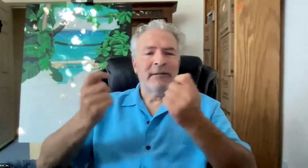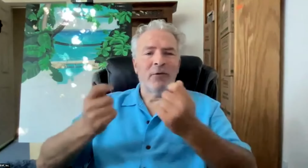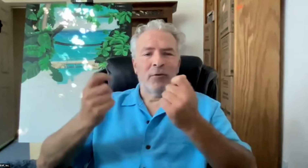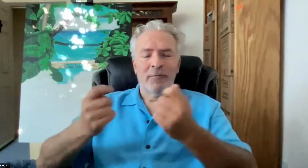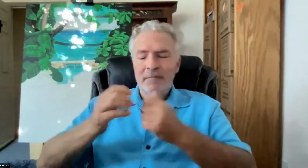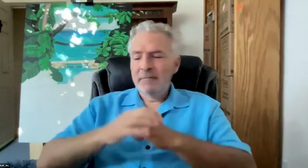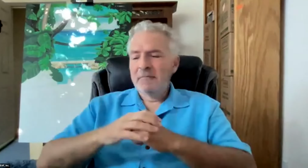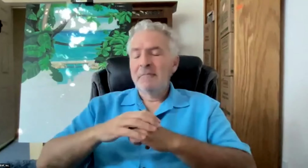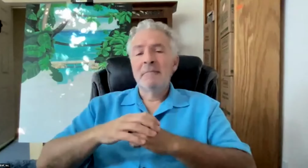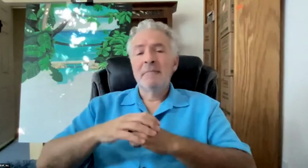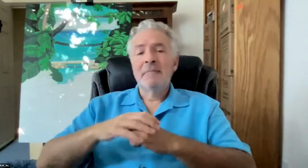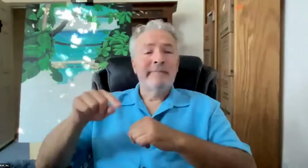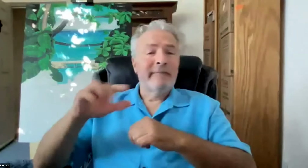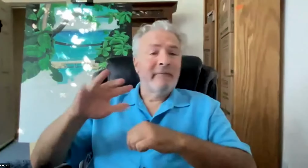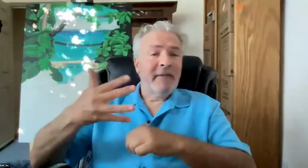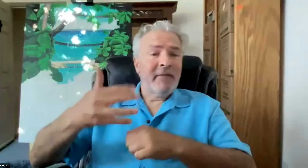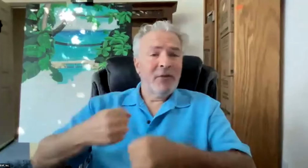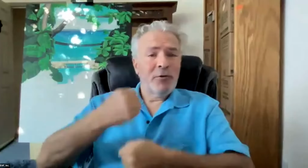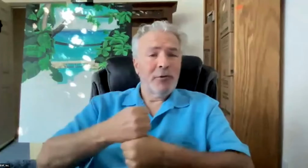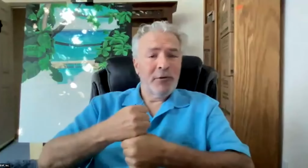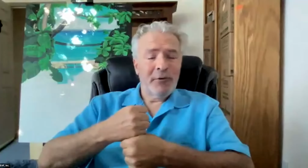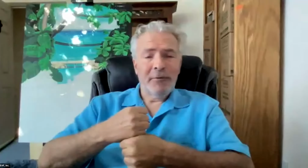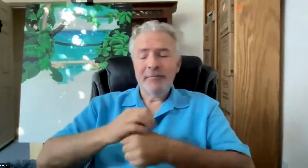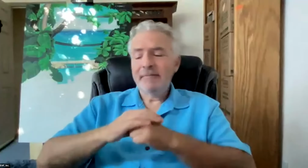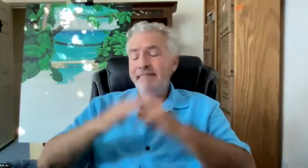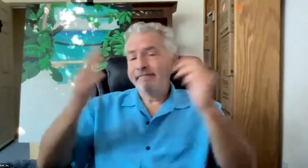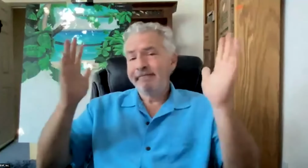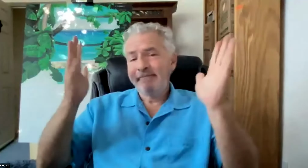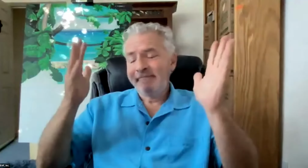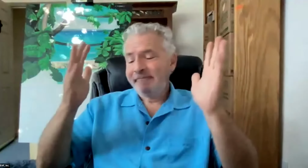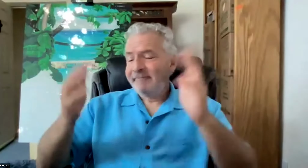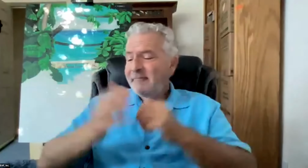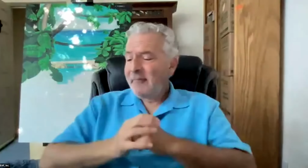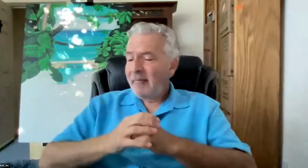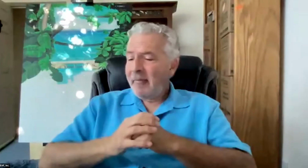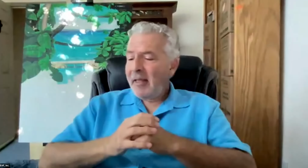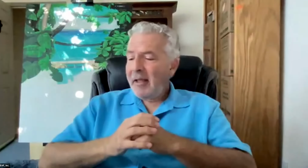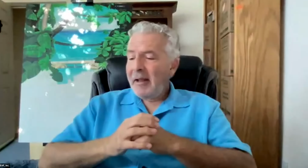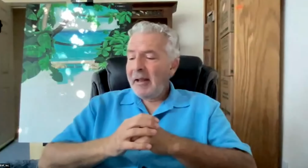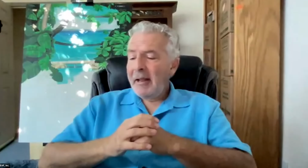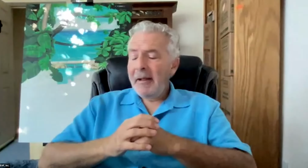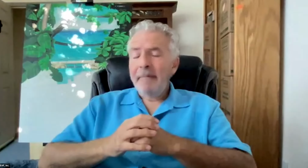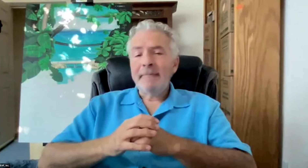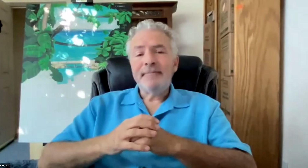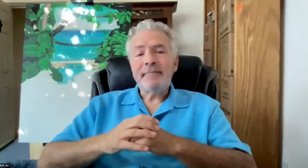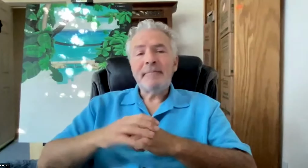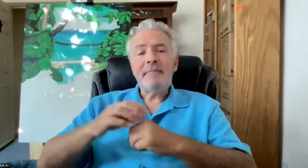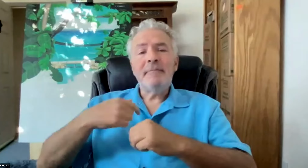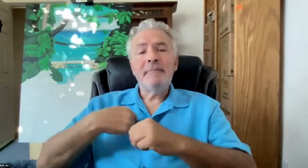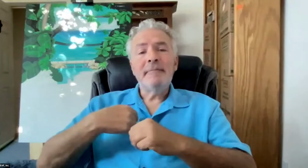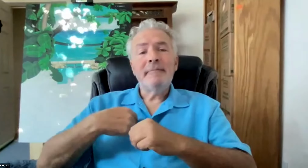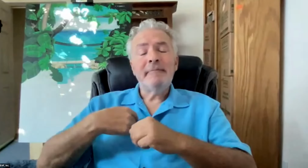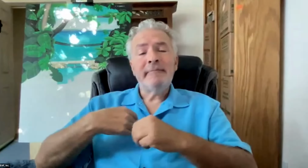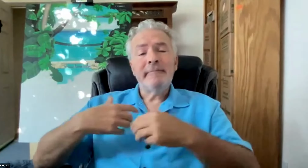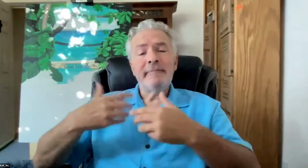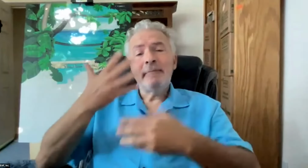of the Deaf Visual Arts Festival. This is the fifth year that we've hosted this festival, so that's something